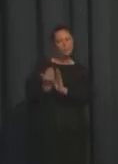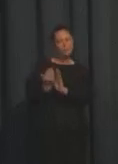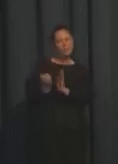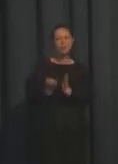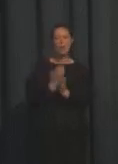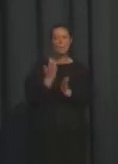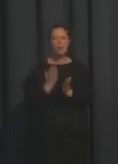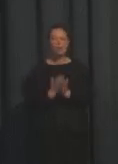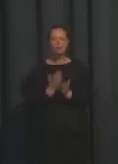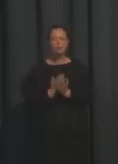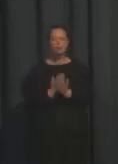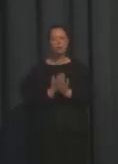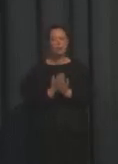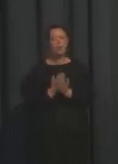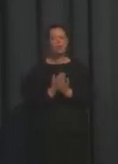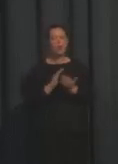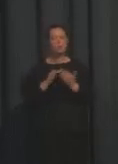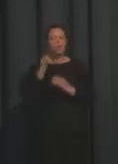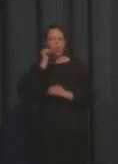community. We're also working really closely